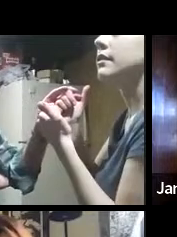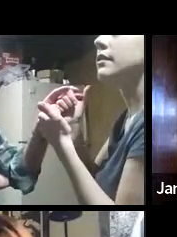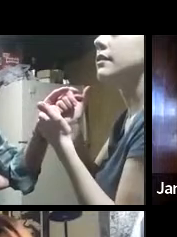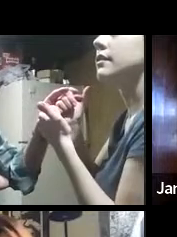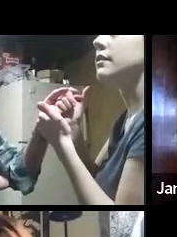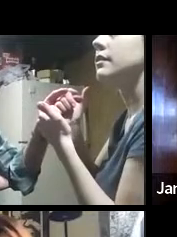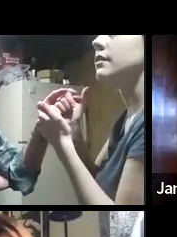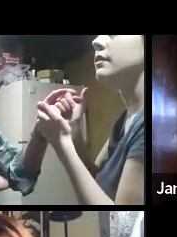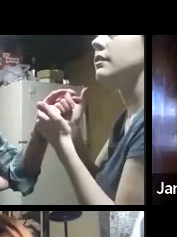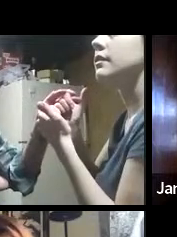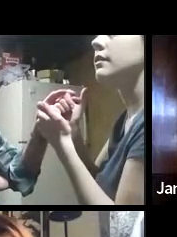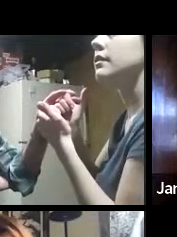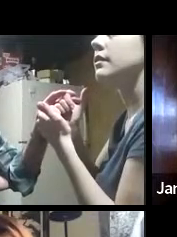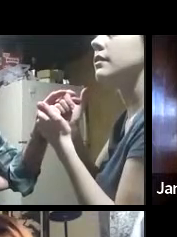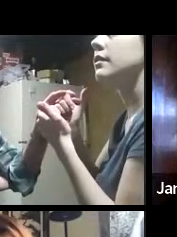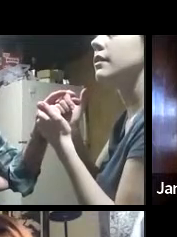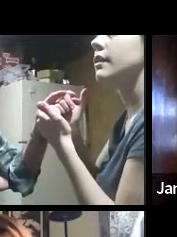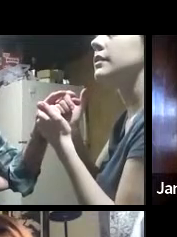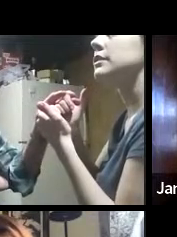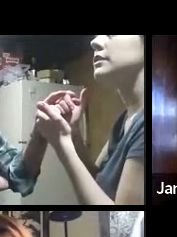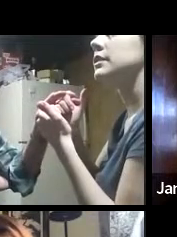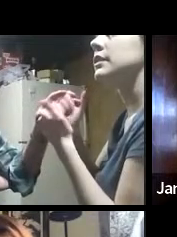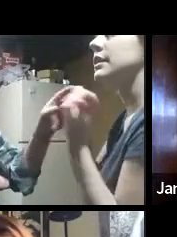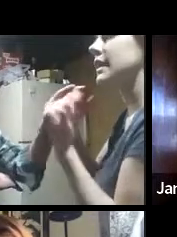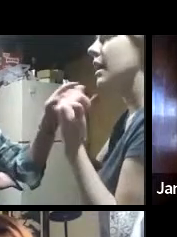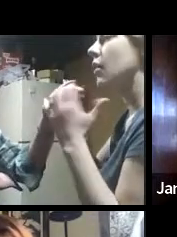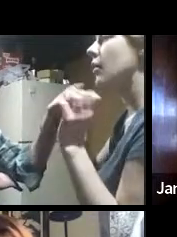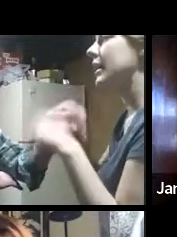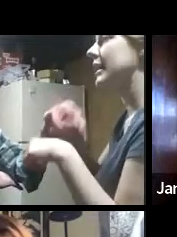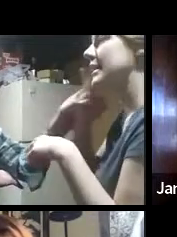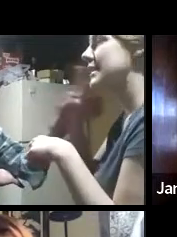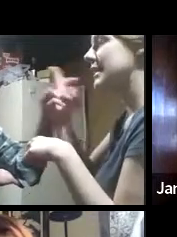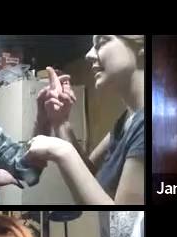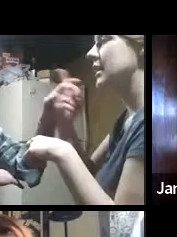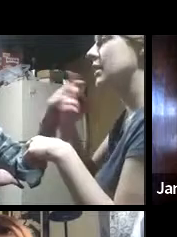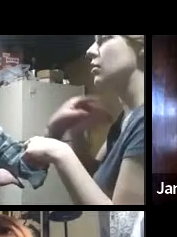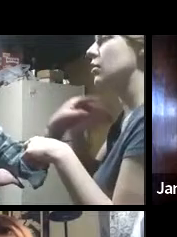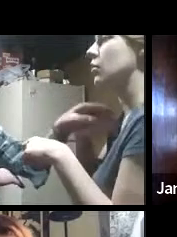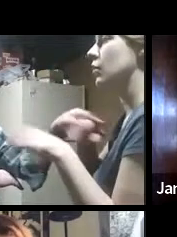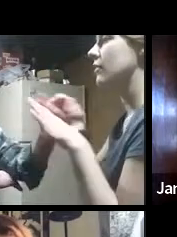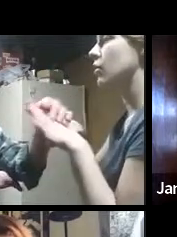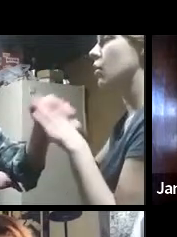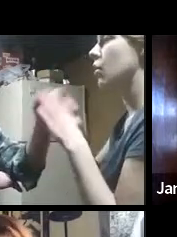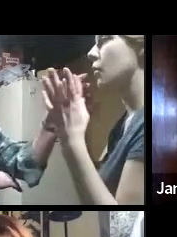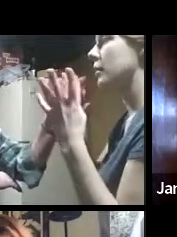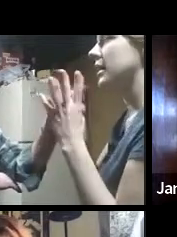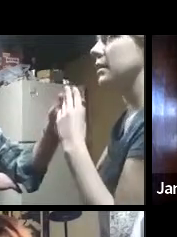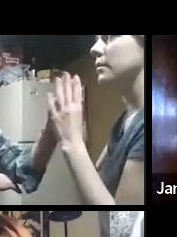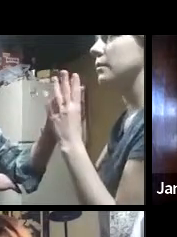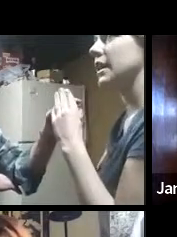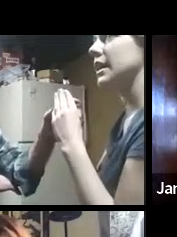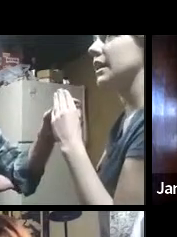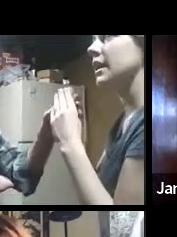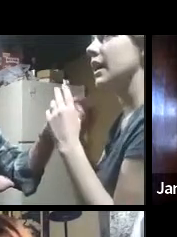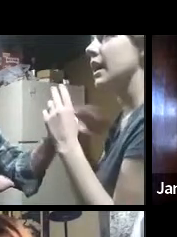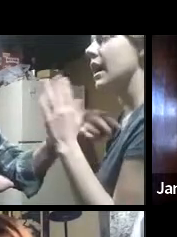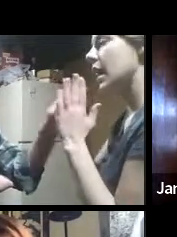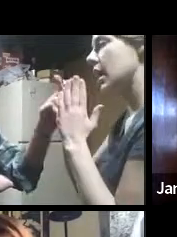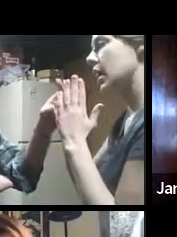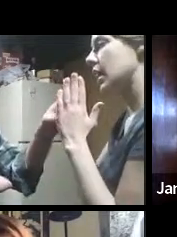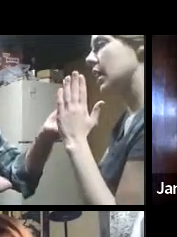Back to me. I now can see that we have opened the meeting, and I'm looking at our